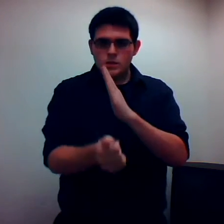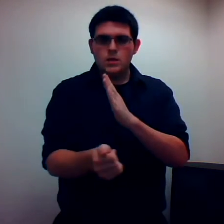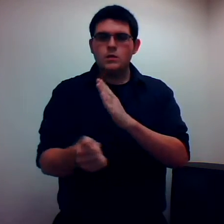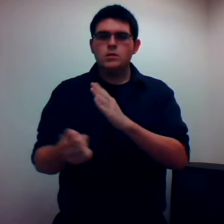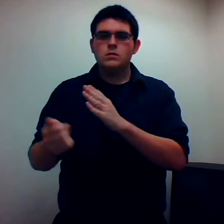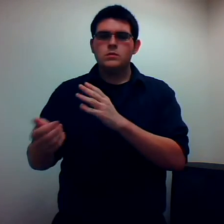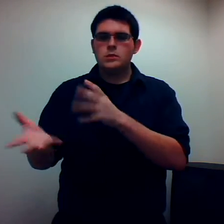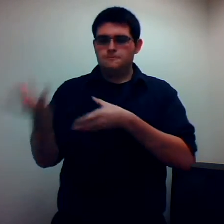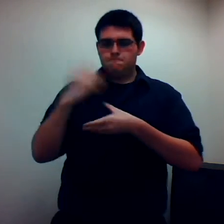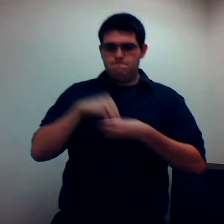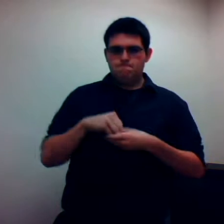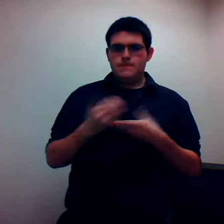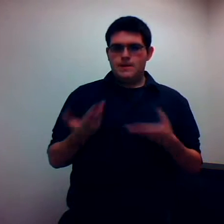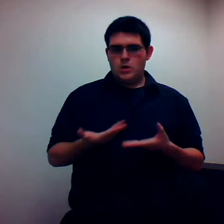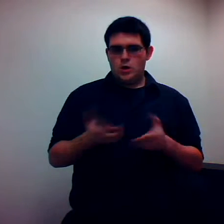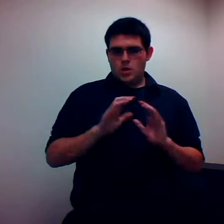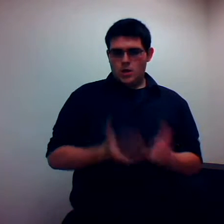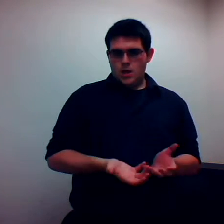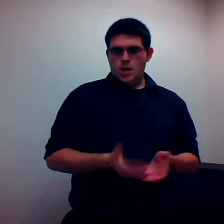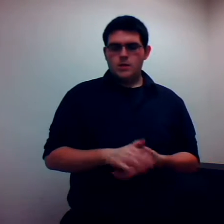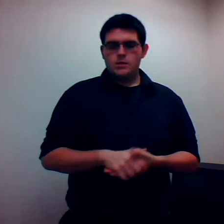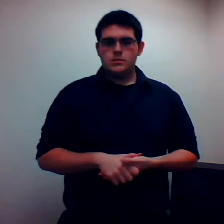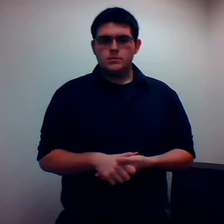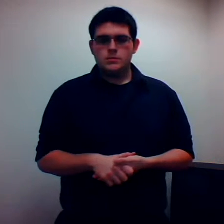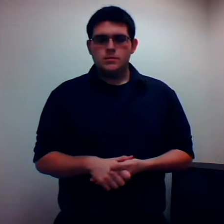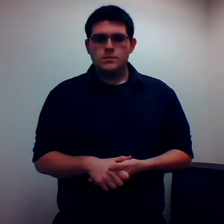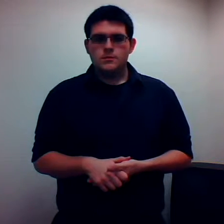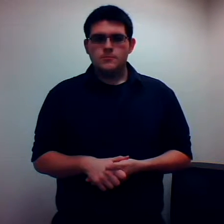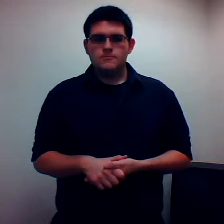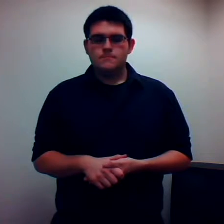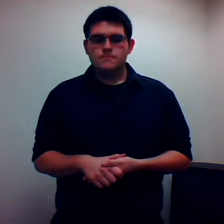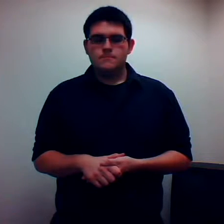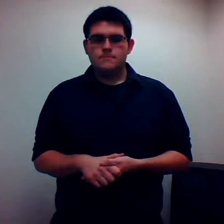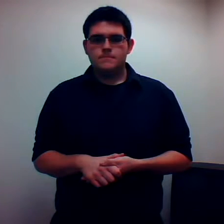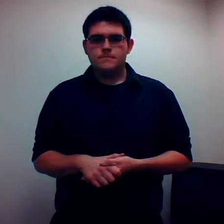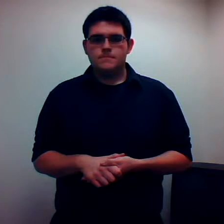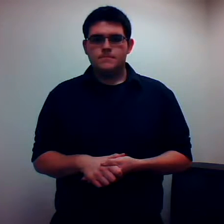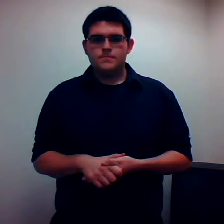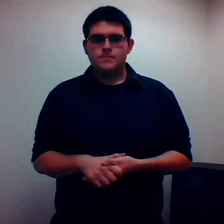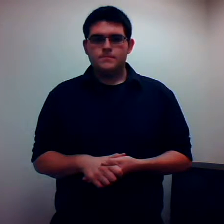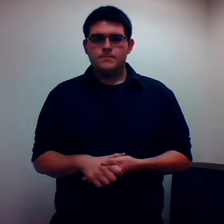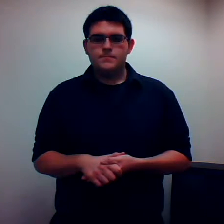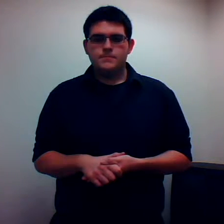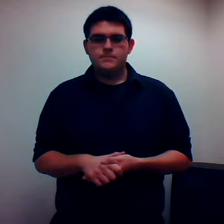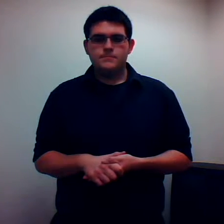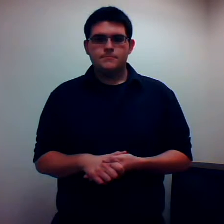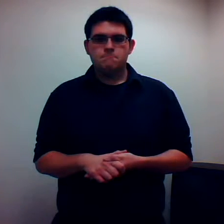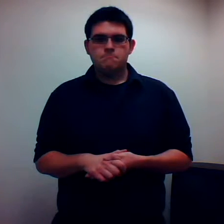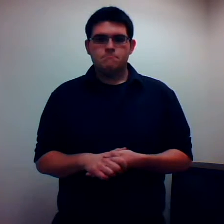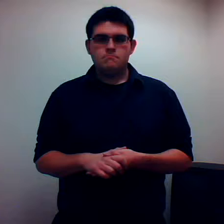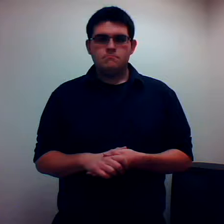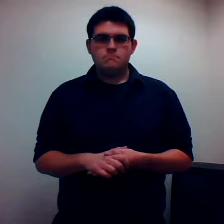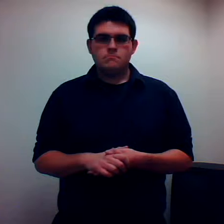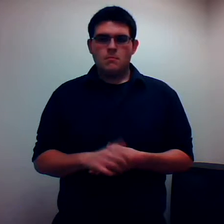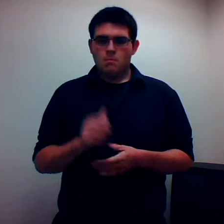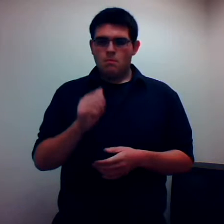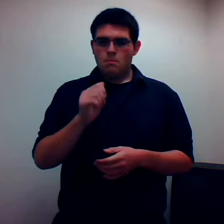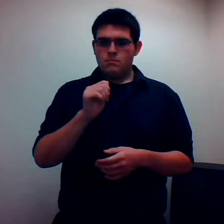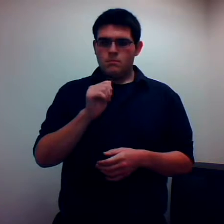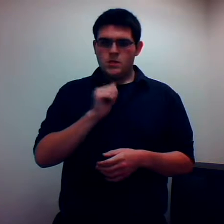very fundamental level, it's really beneficial for them, because we do it as scholars on all levels, all the way